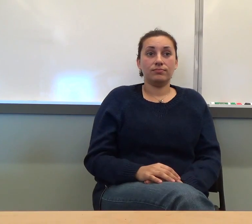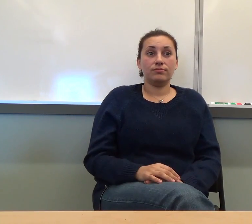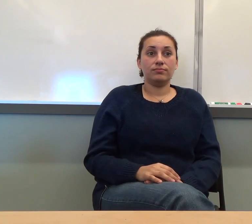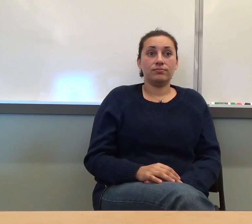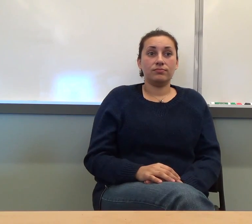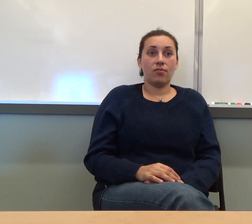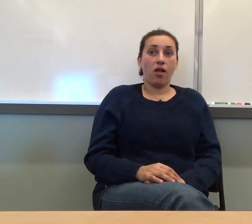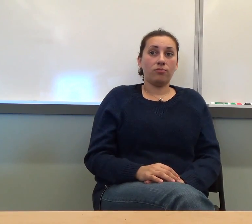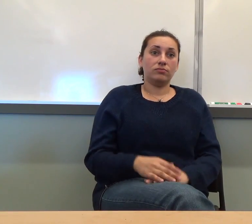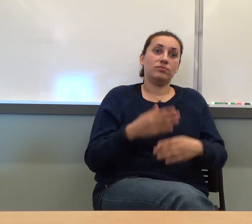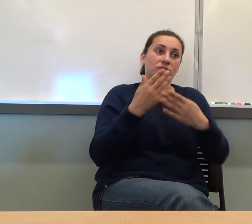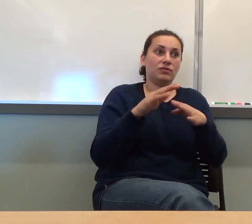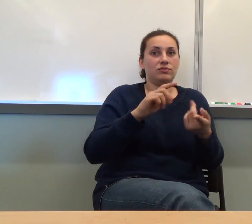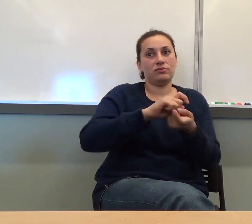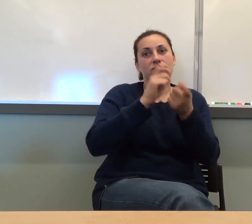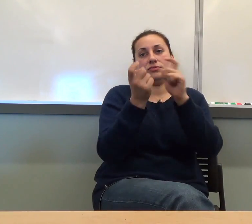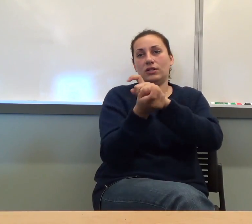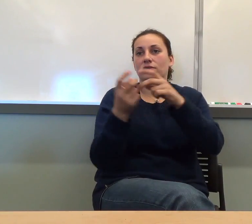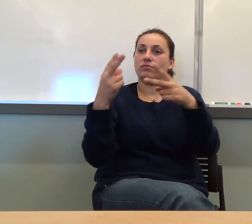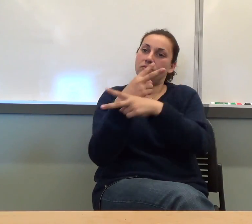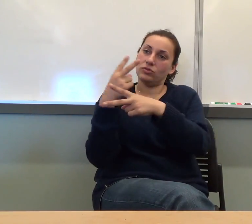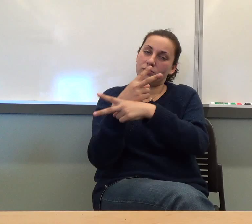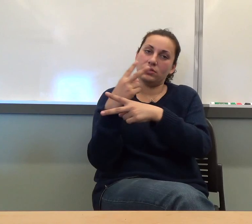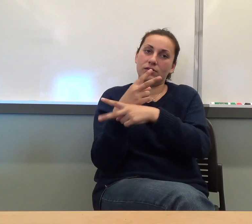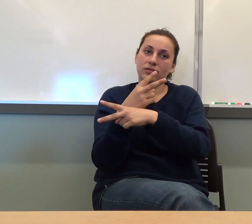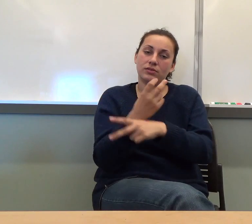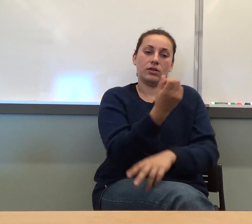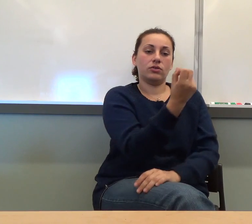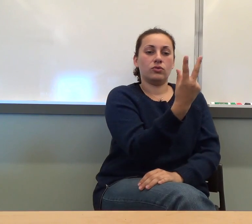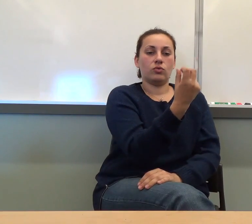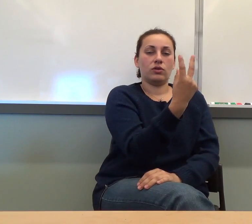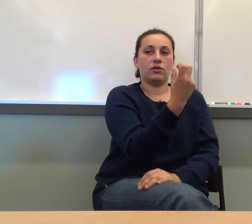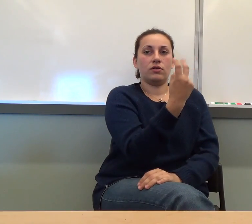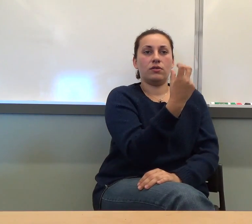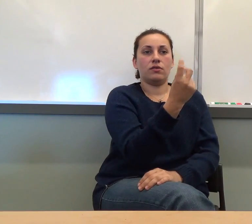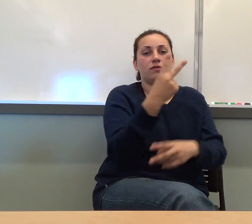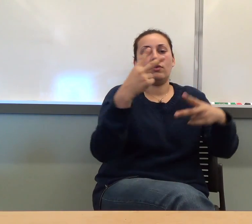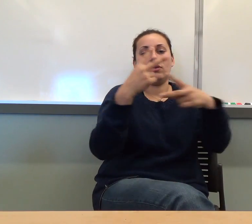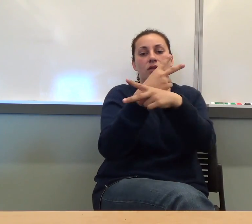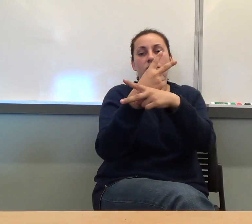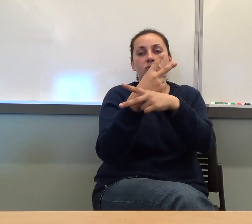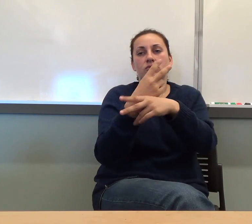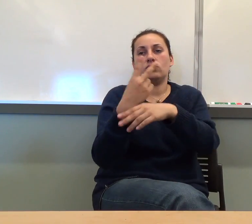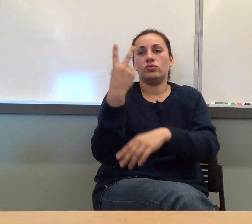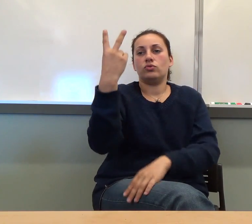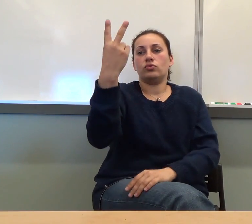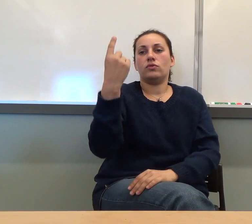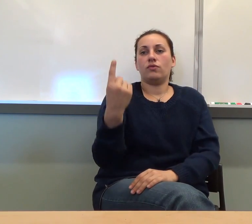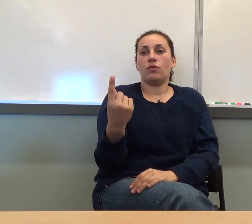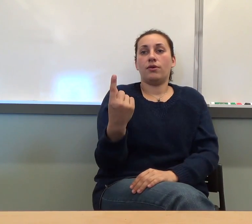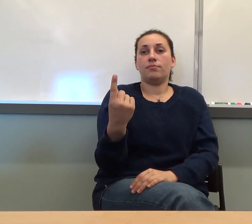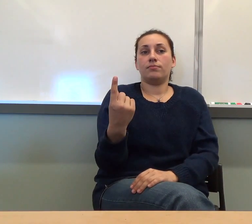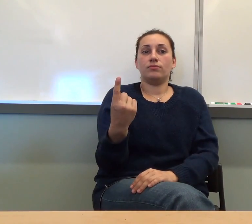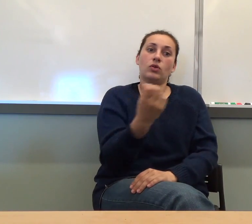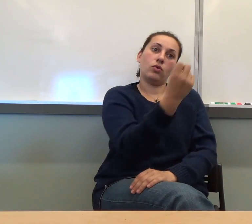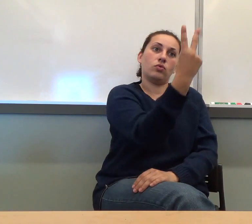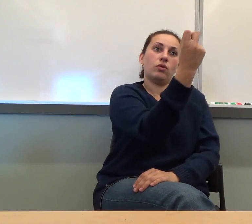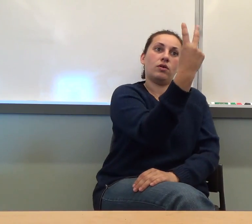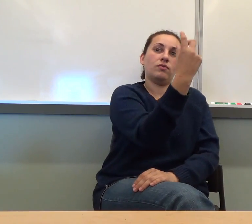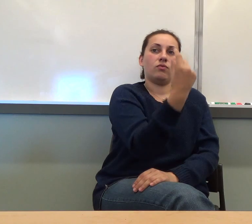division into the multiplication. 12 times 2 over 1. If you want to, you can put the 12 over 1. No